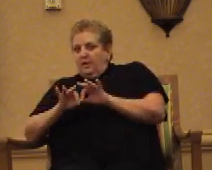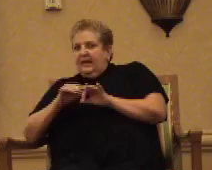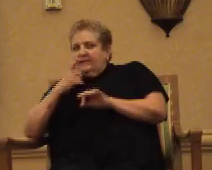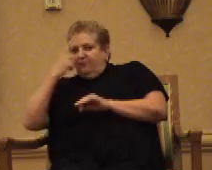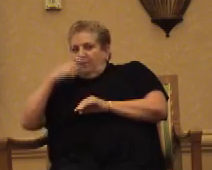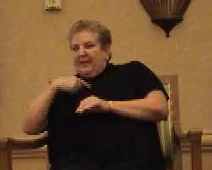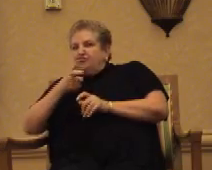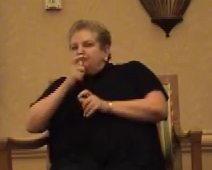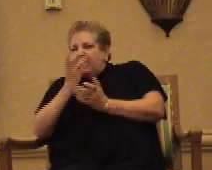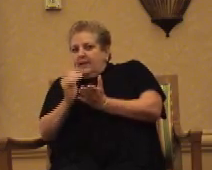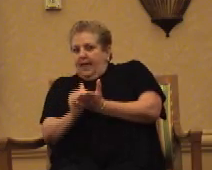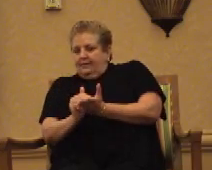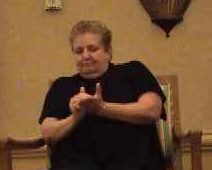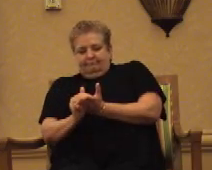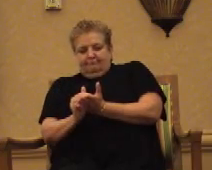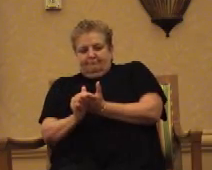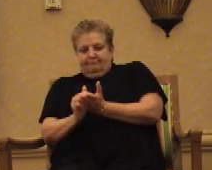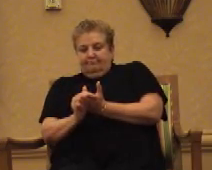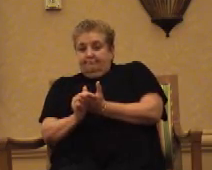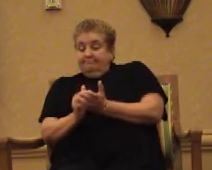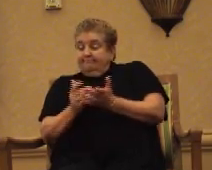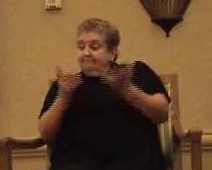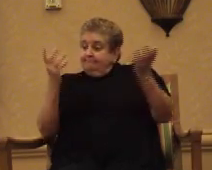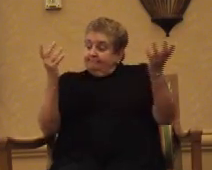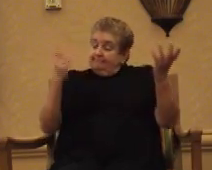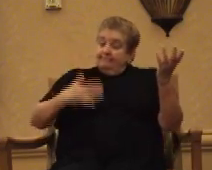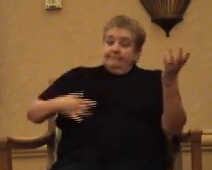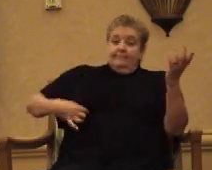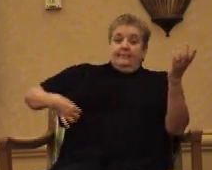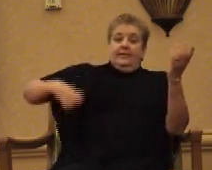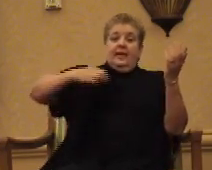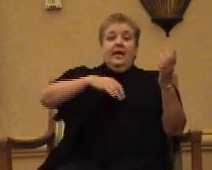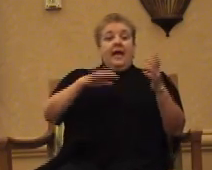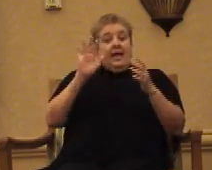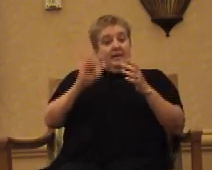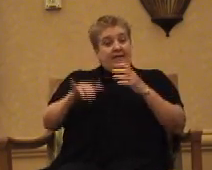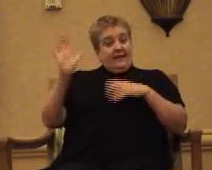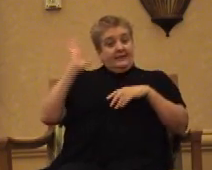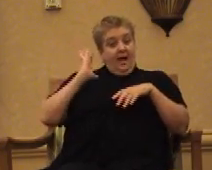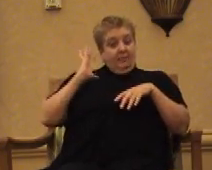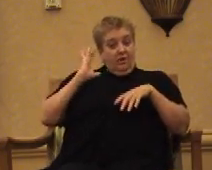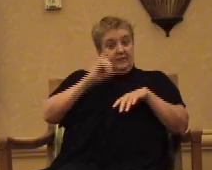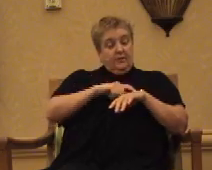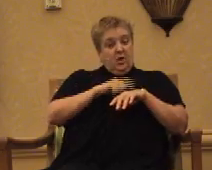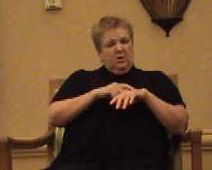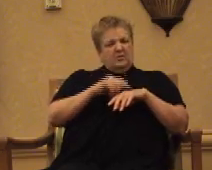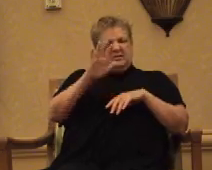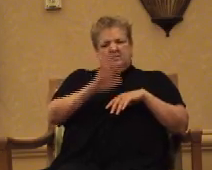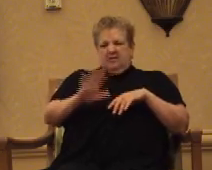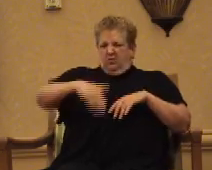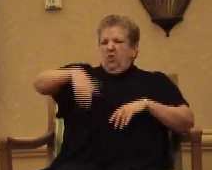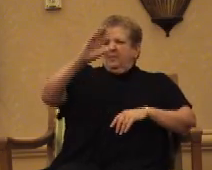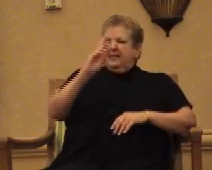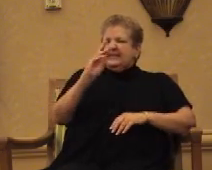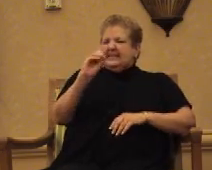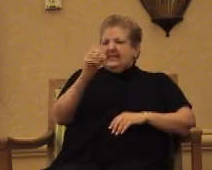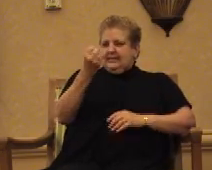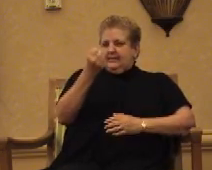And I had it going. And in those days, I also grew up in the 60s, so there were a little drugs.